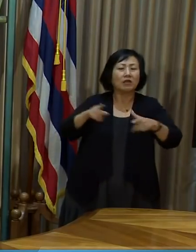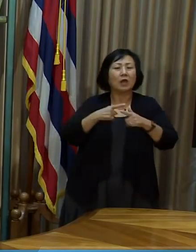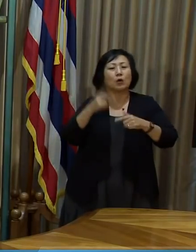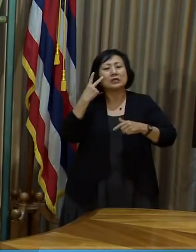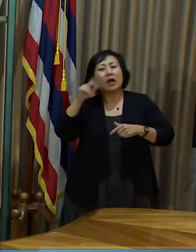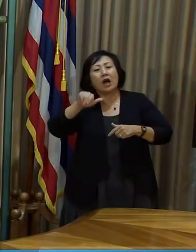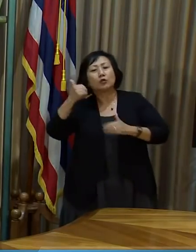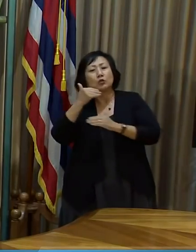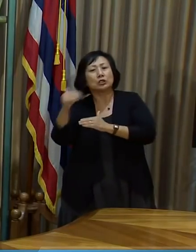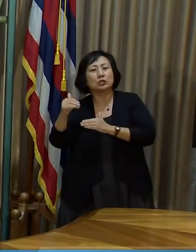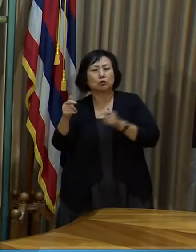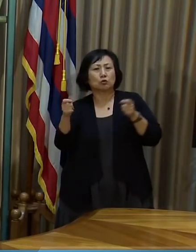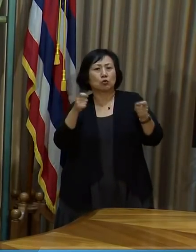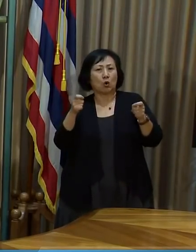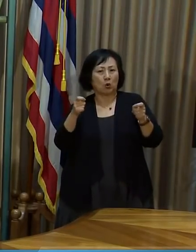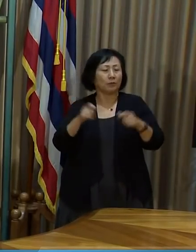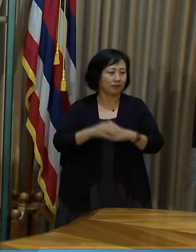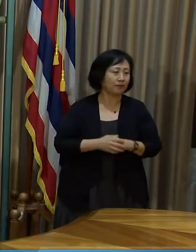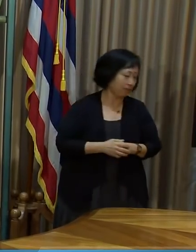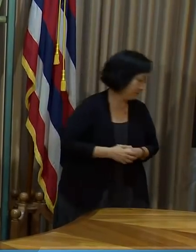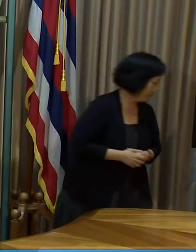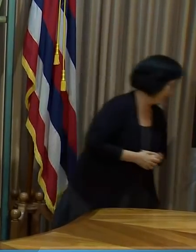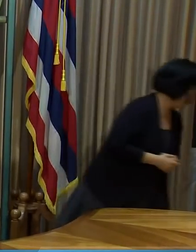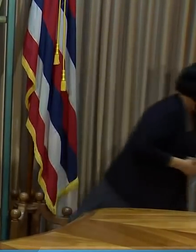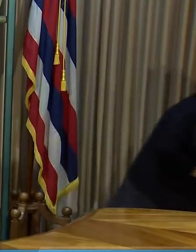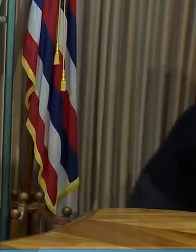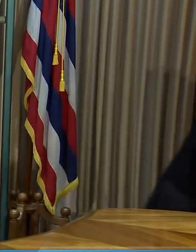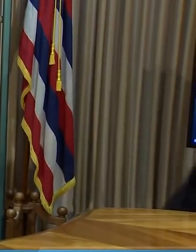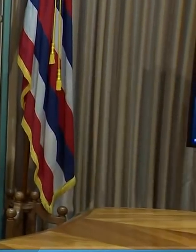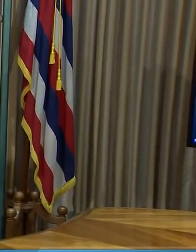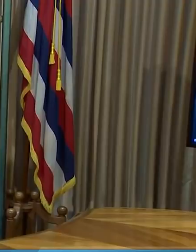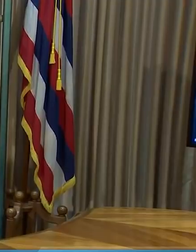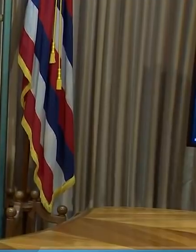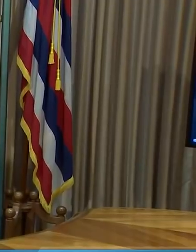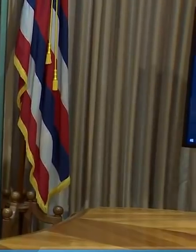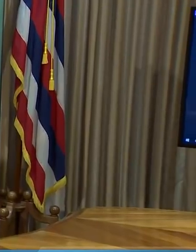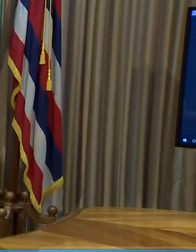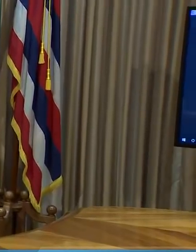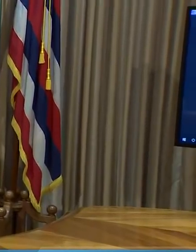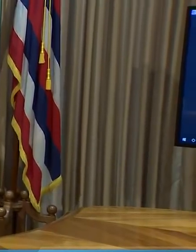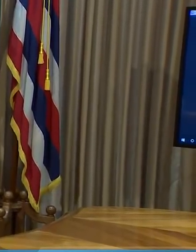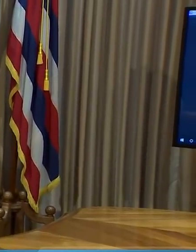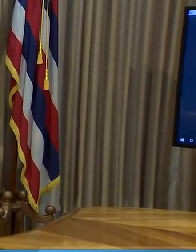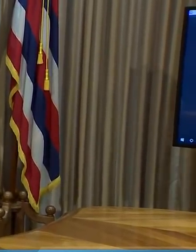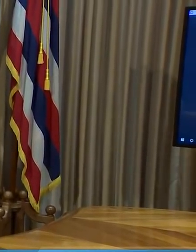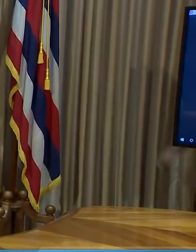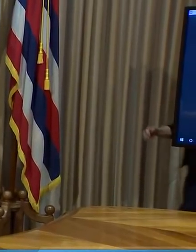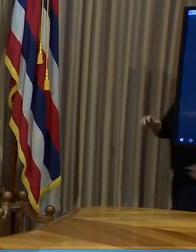outbreak of the virus. All right, moving on to Stuart Yurton, Civil Beat. Stuart?